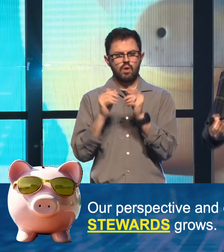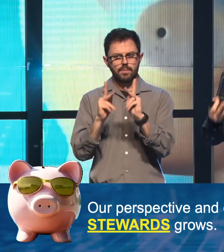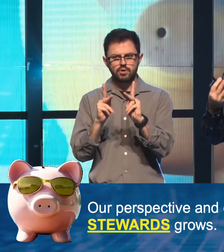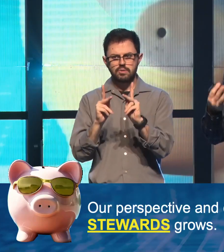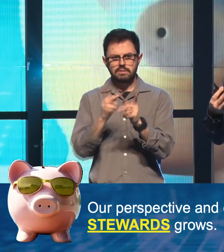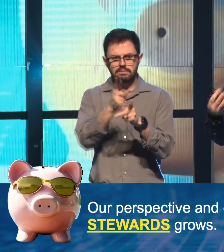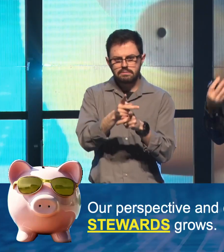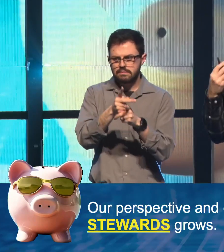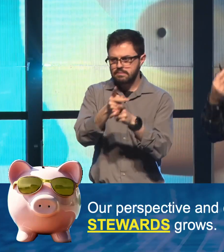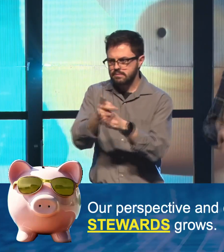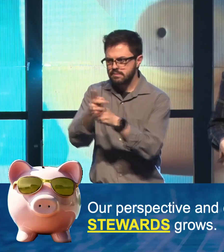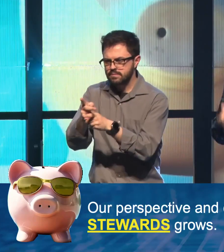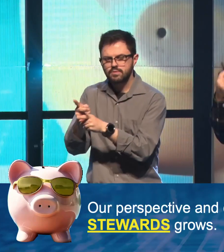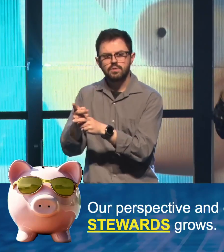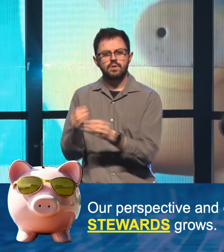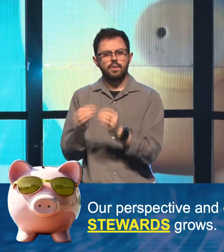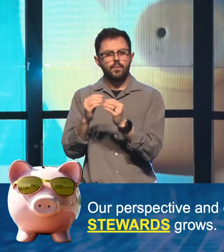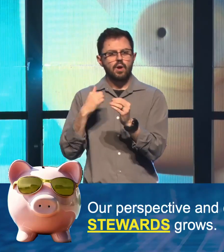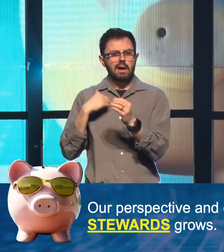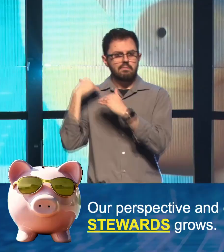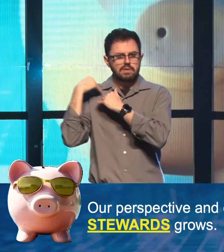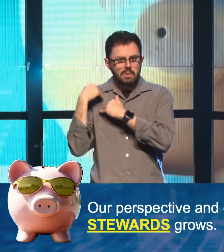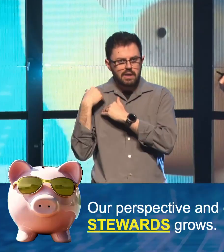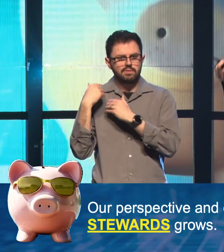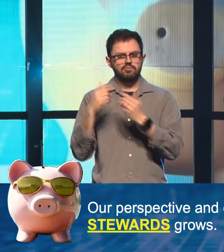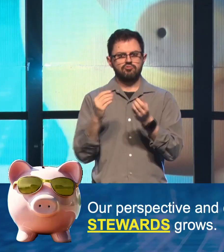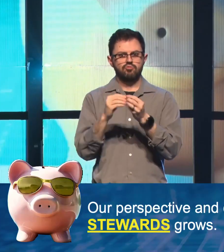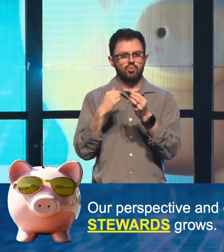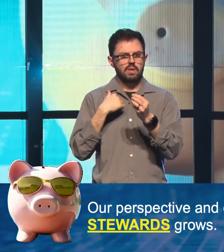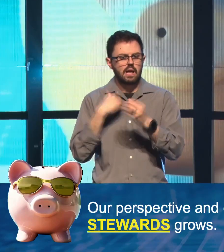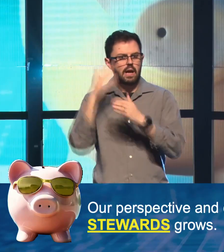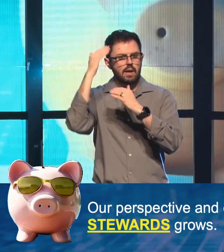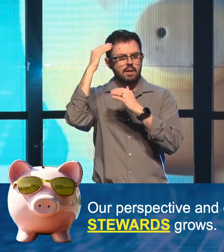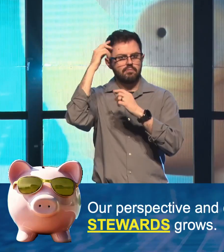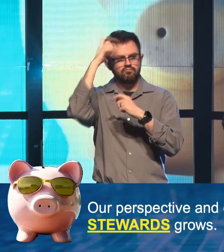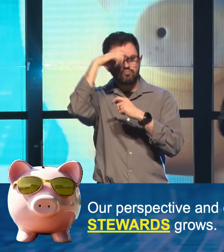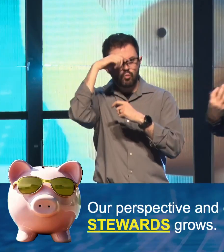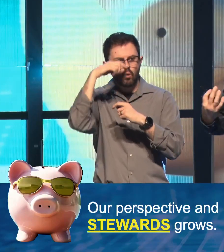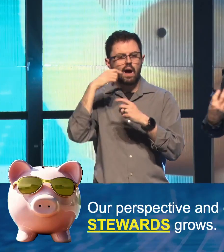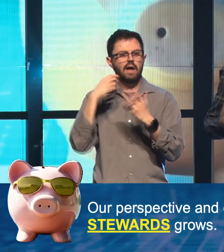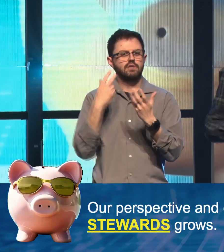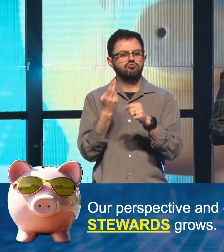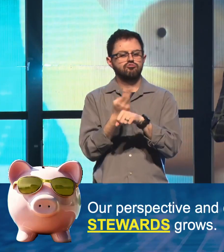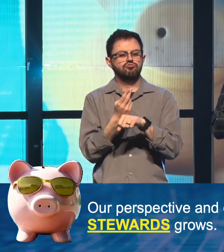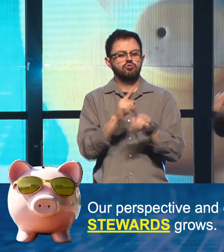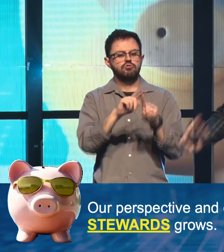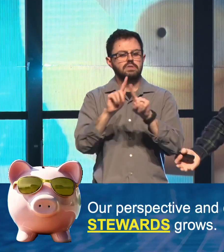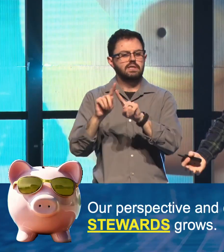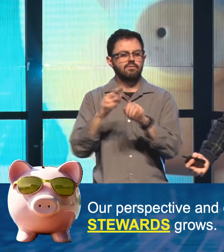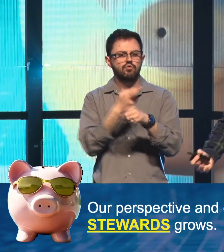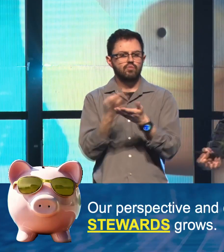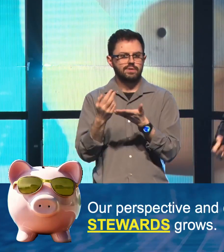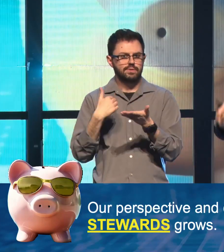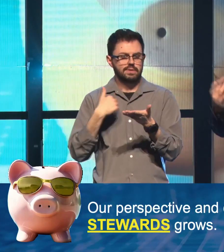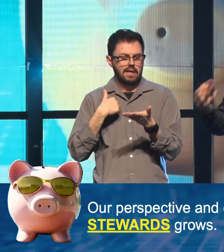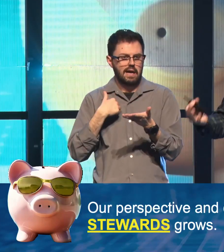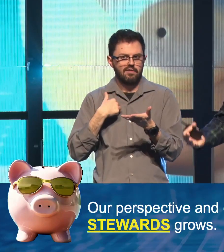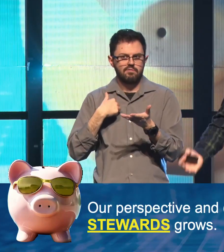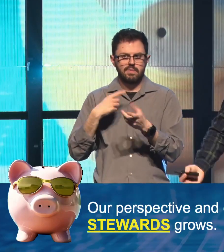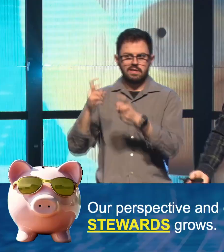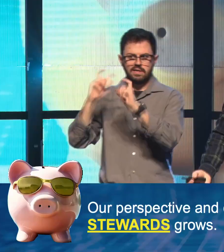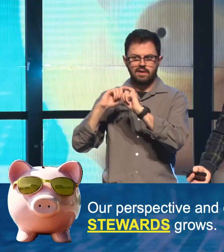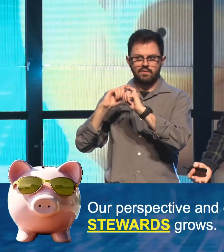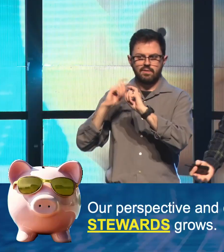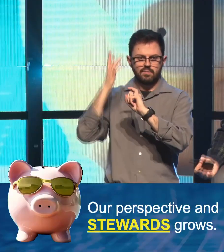Right? The more I can be a responsible, wise steward of the things that I have been granted through privilege. I do not call